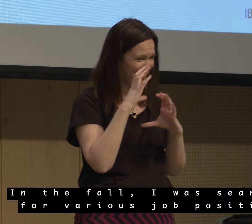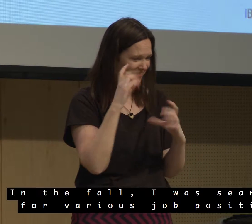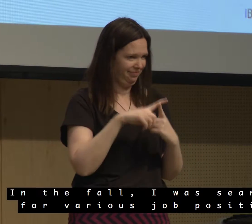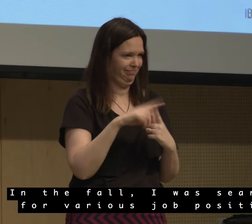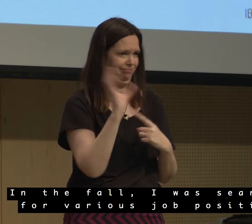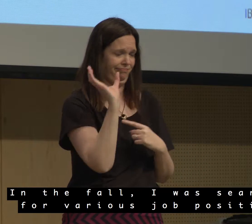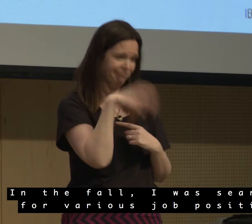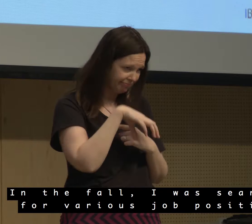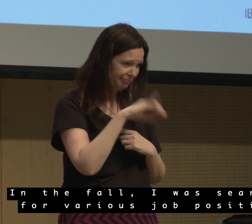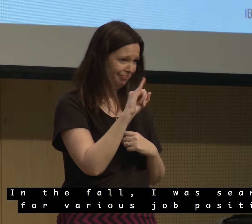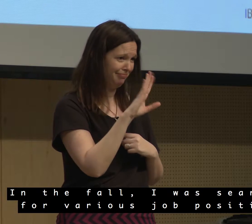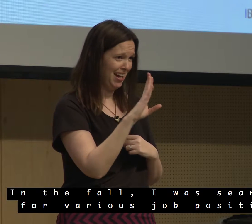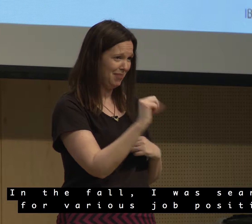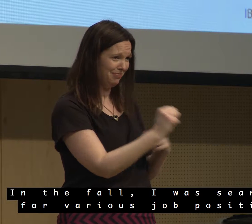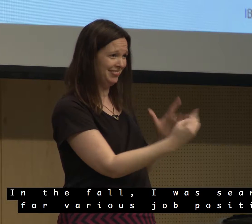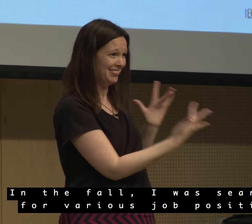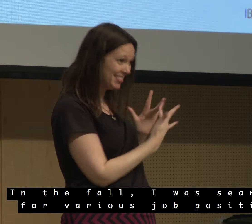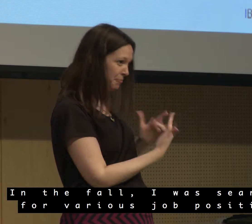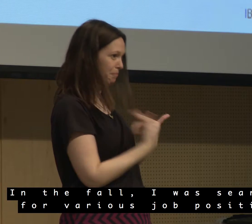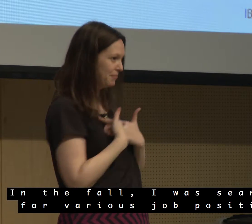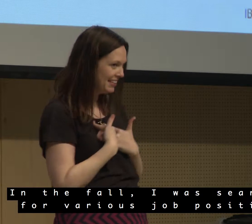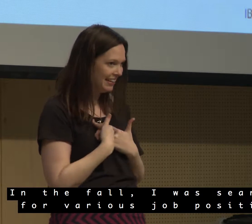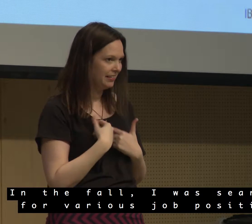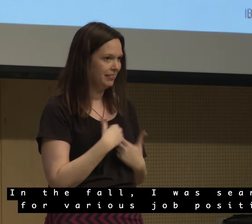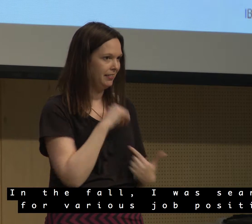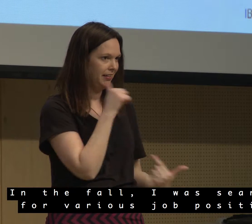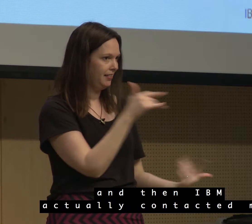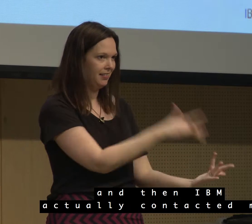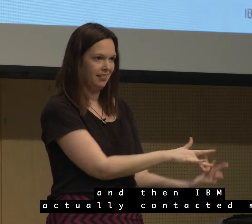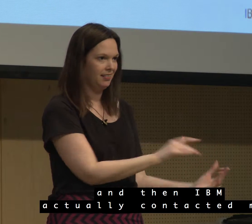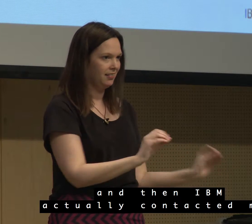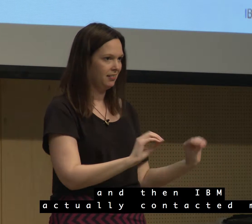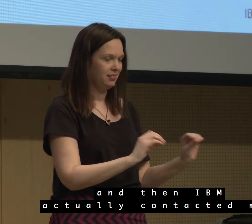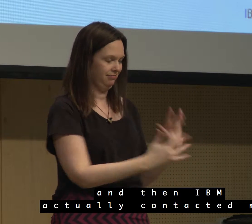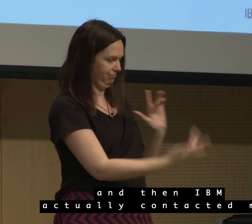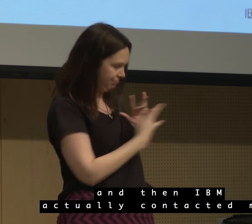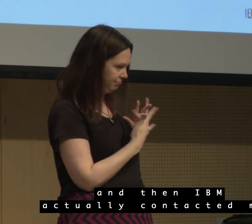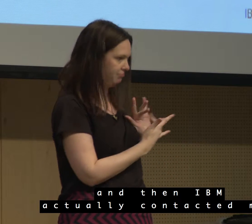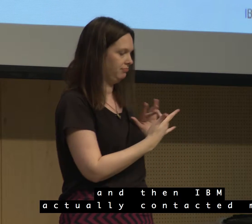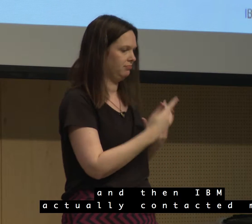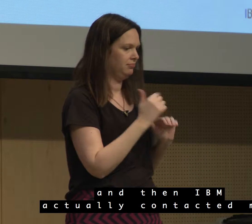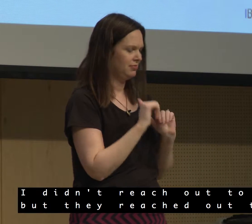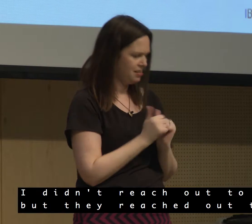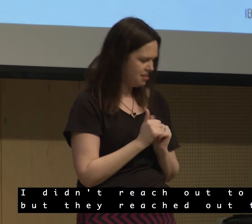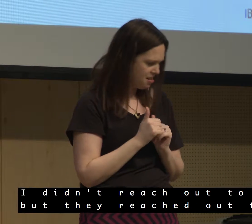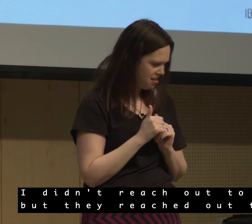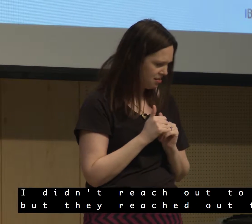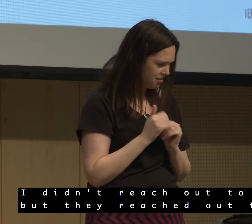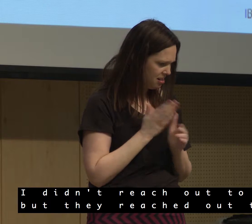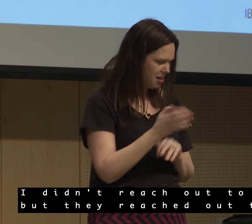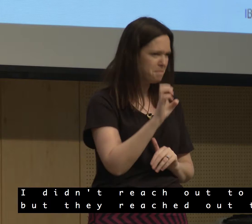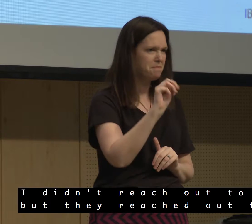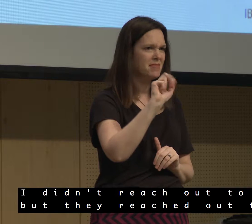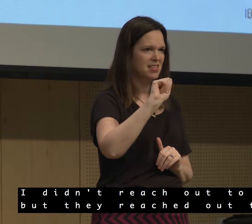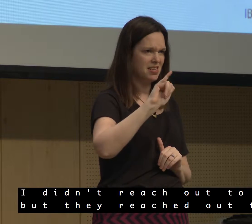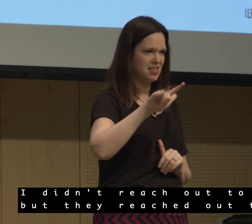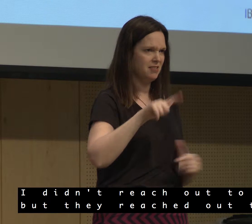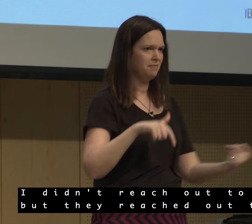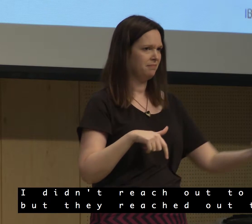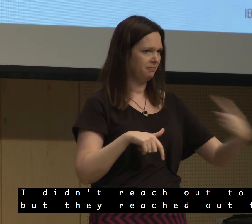In the fall, I was searching for various job positions, and then IBM actually contacted me. I didn't reach out to them, but they reached out to